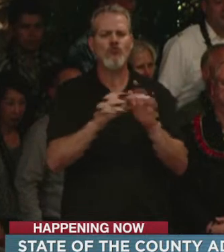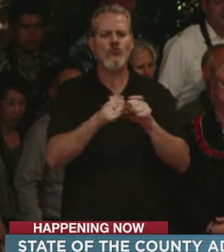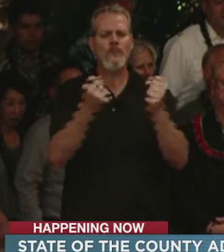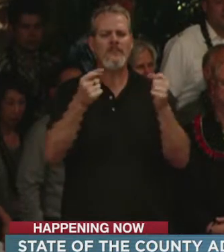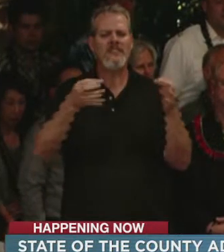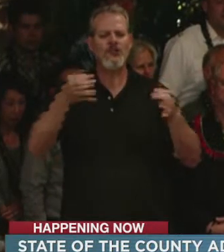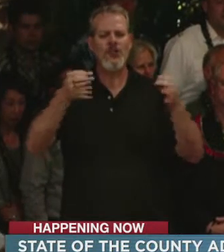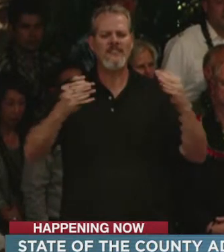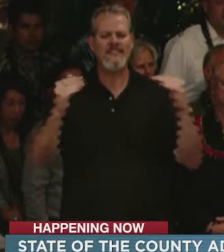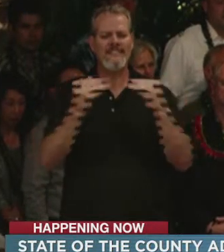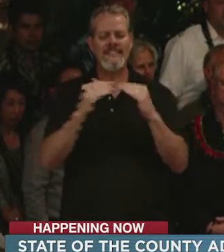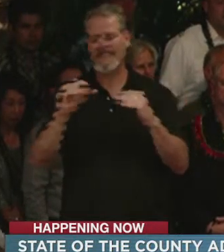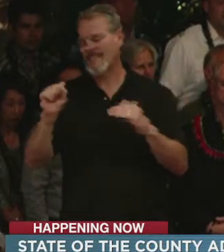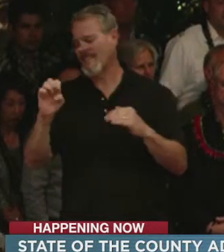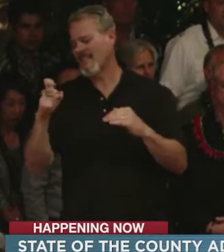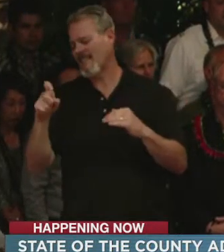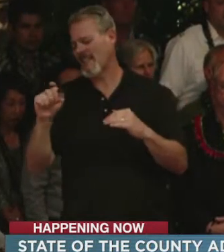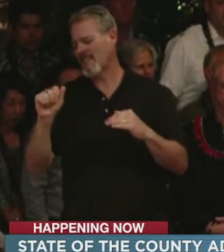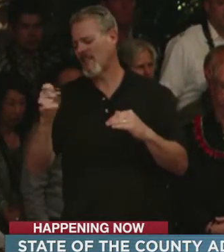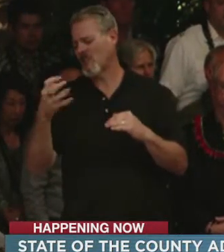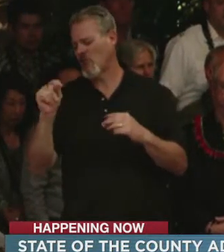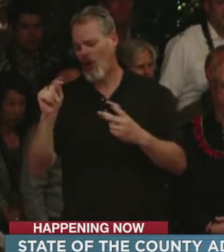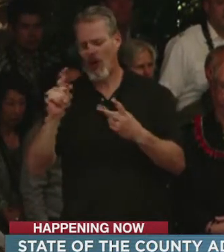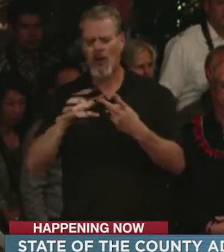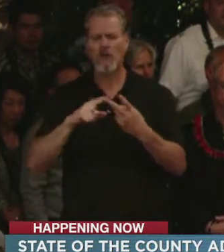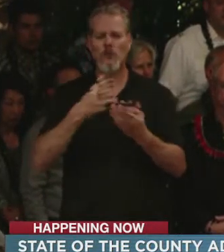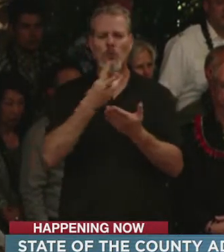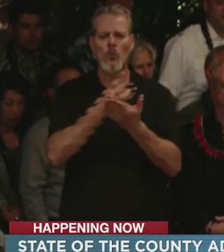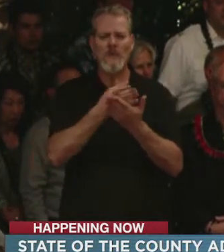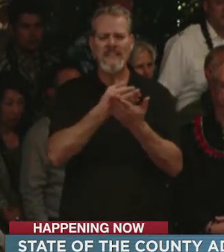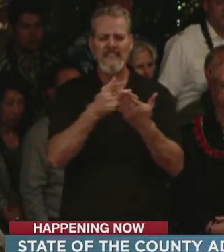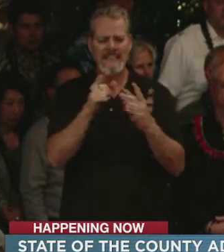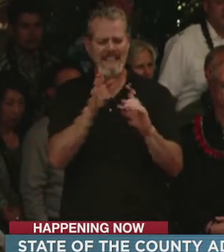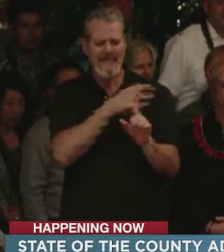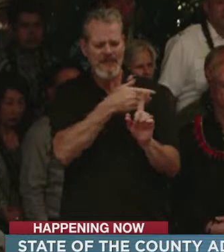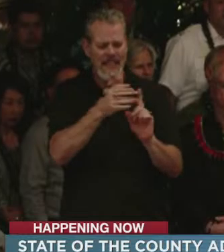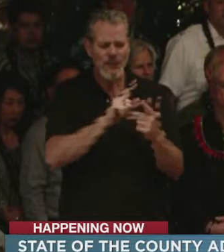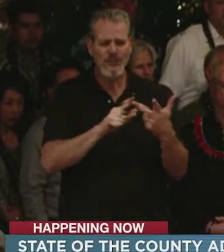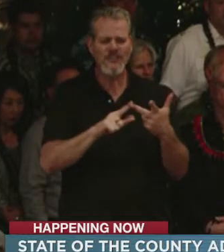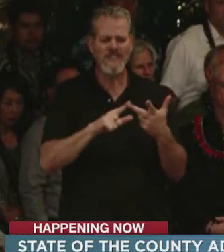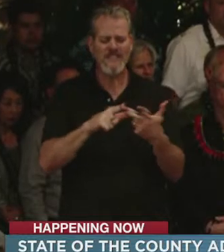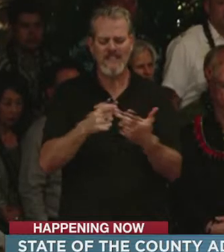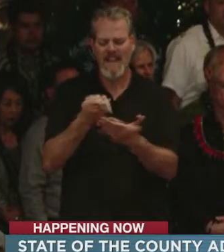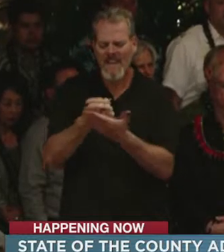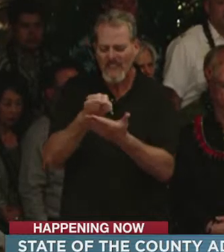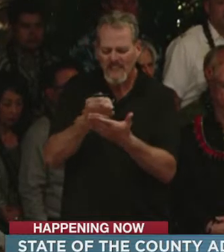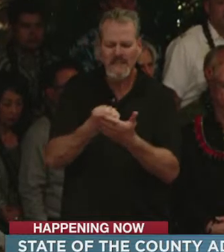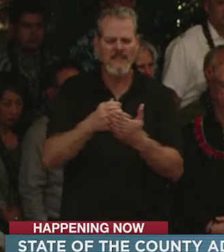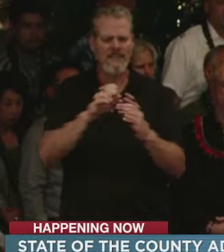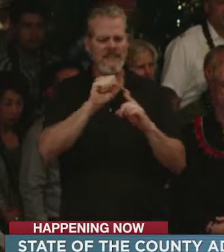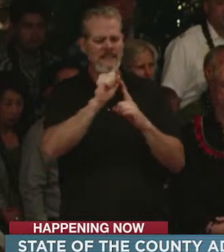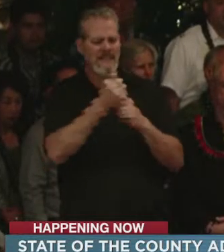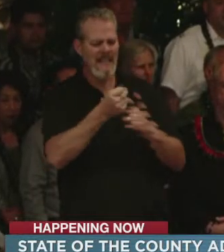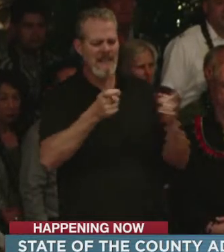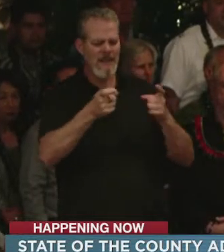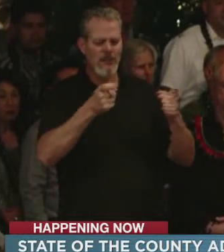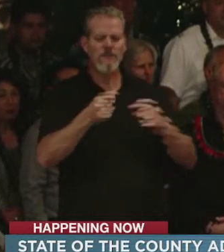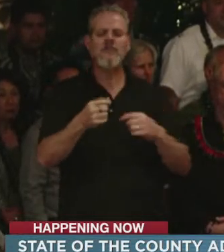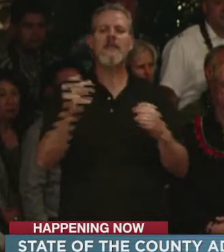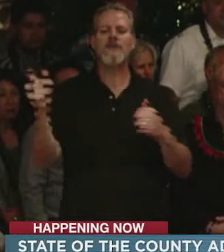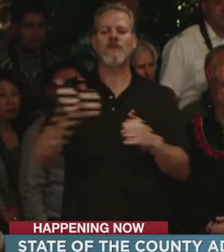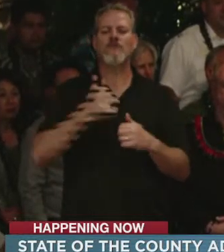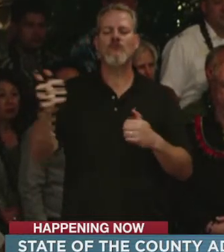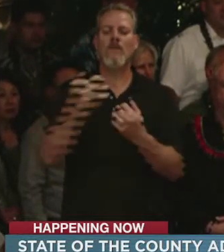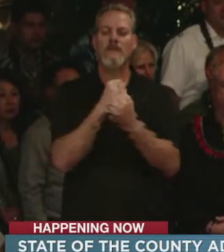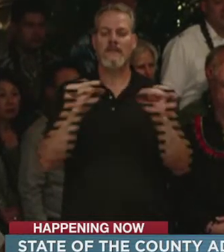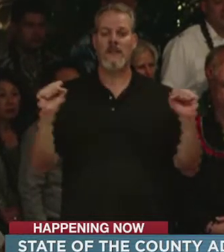including sex assault, witness intimidation, forensic evidence, digital evidence, case management, and traffic safety.